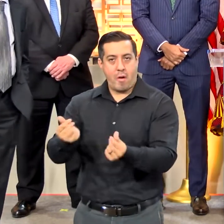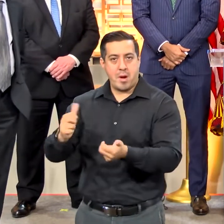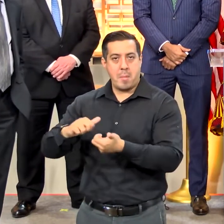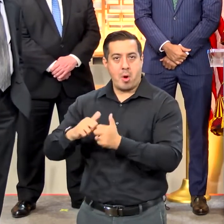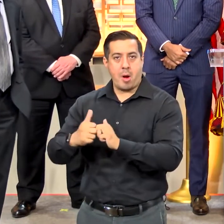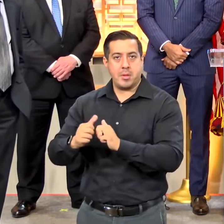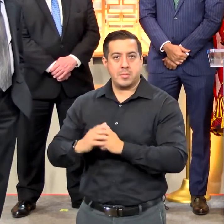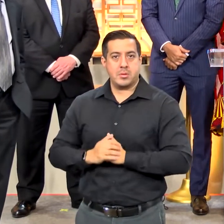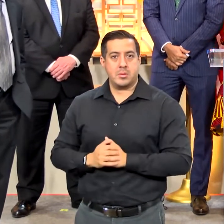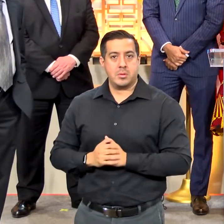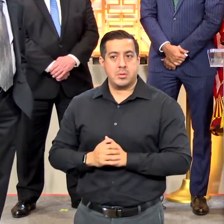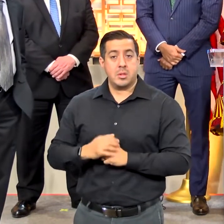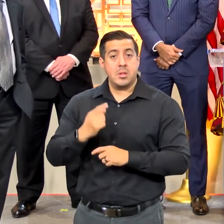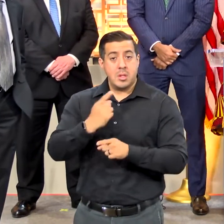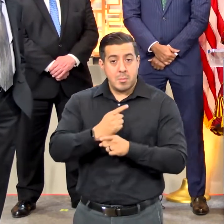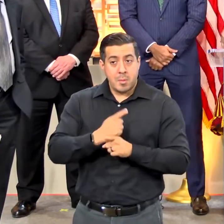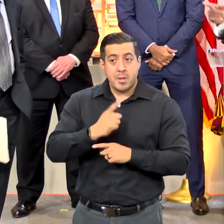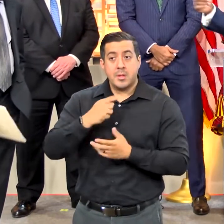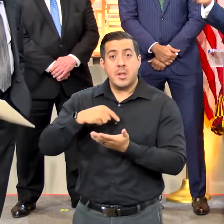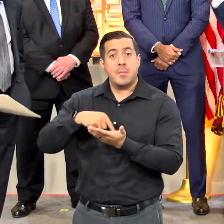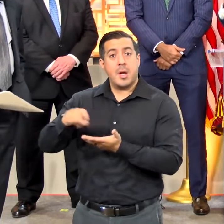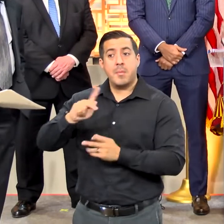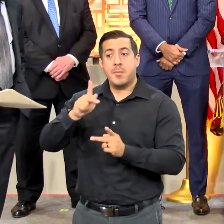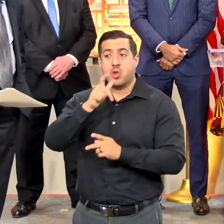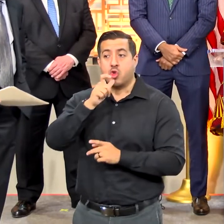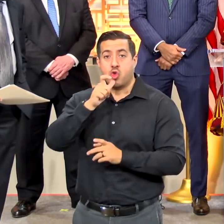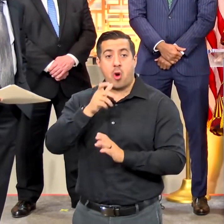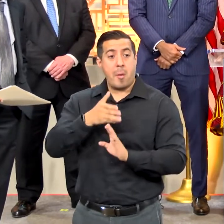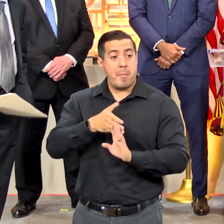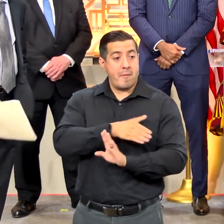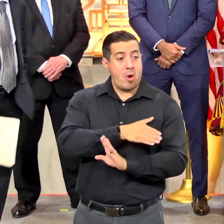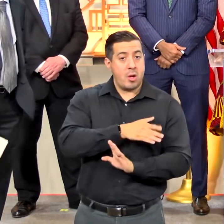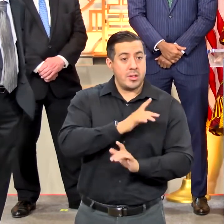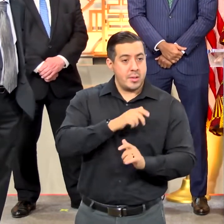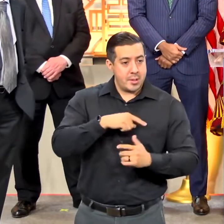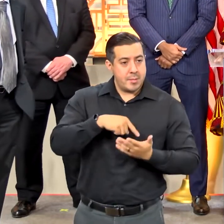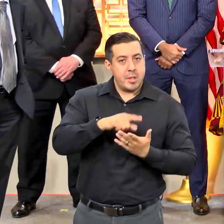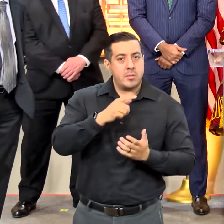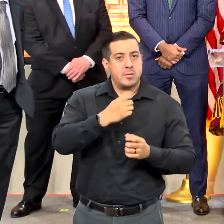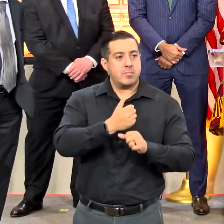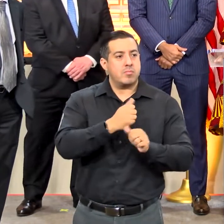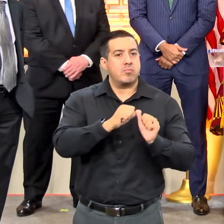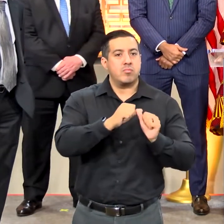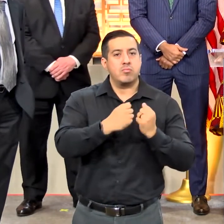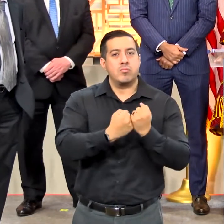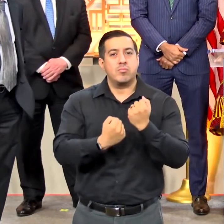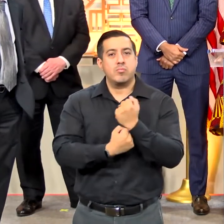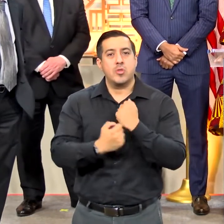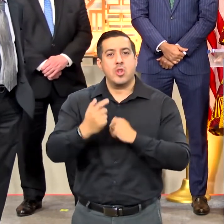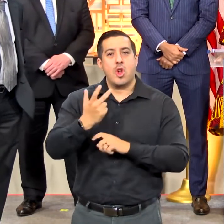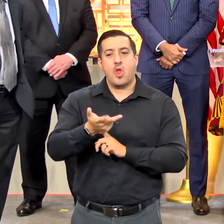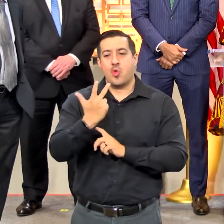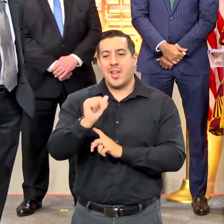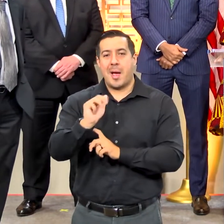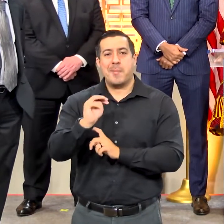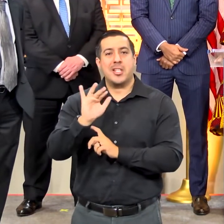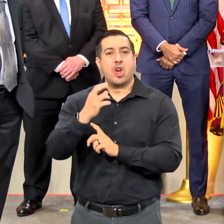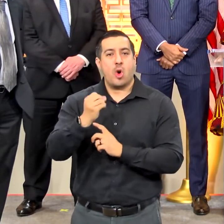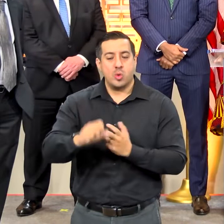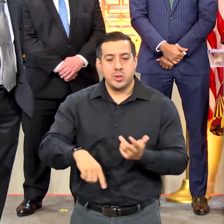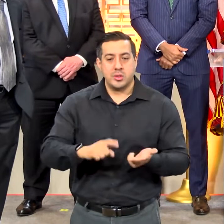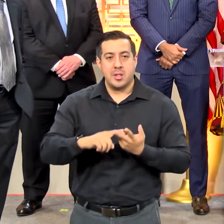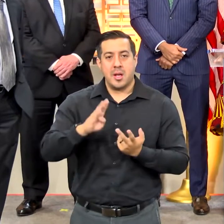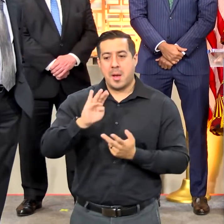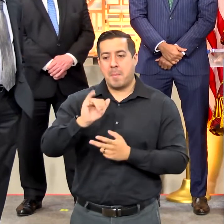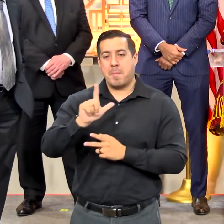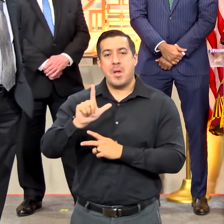It's appropriate to pay homage to those who came before us. I can remember the three amigos, Rabbi Karff, Bill